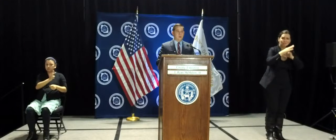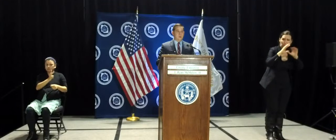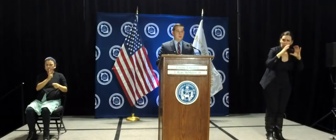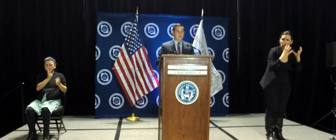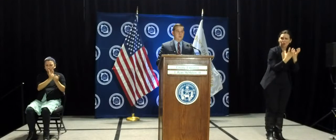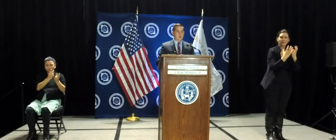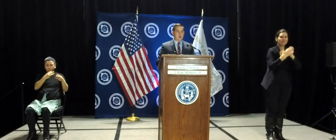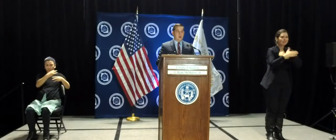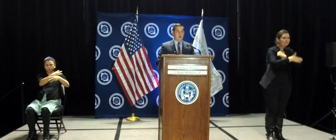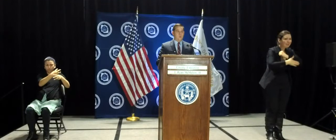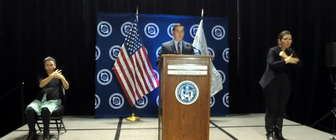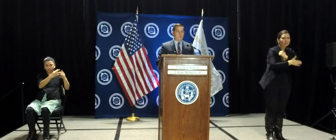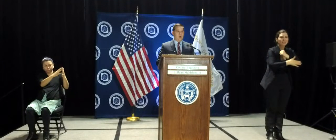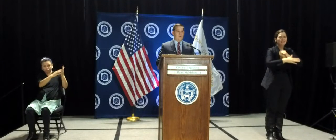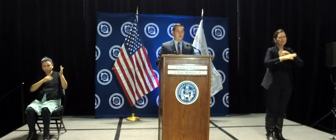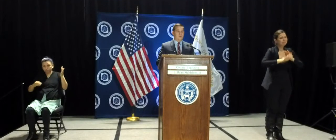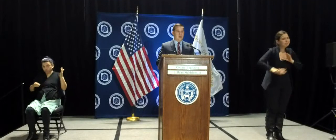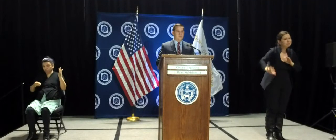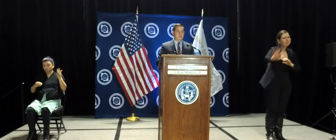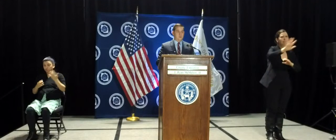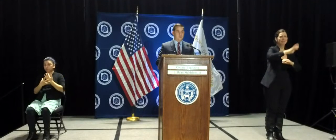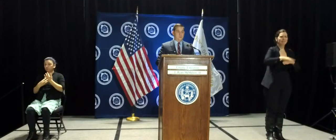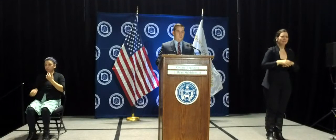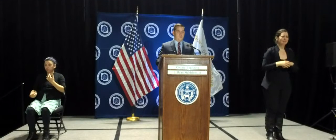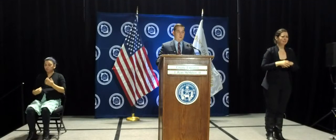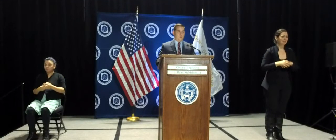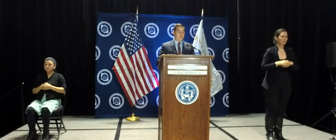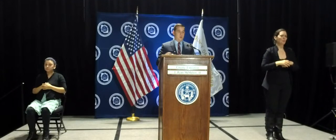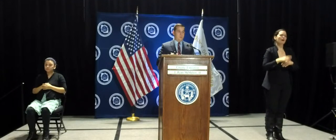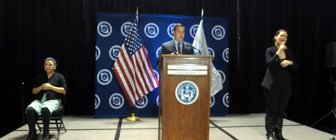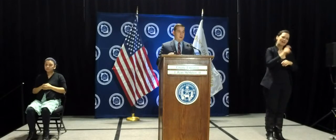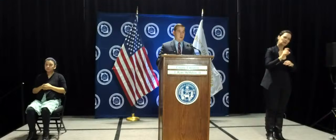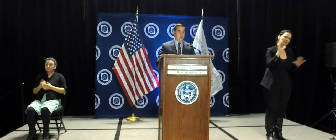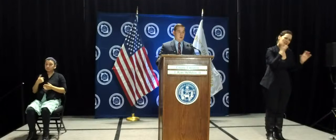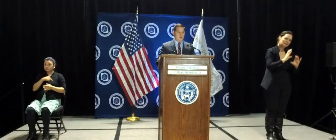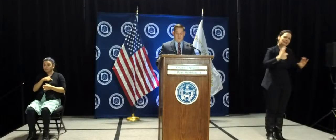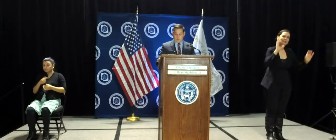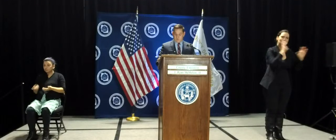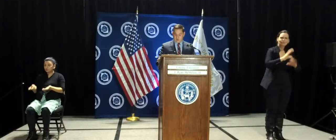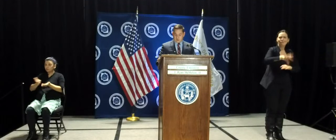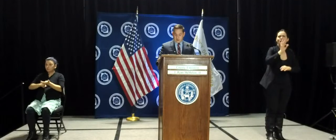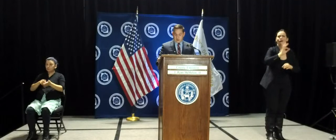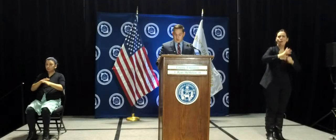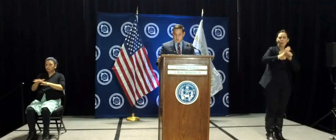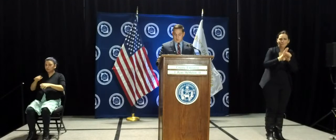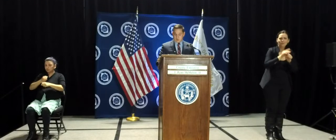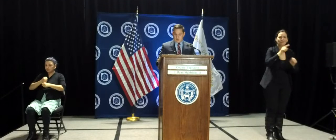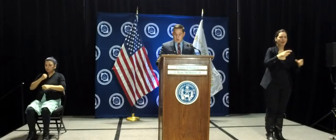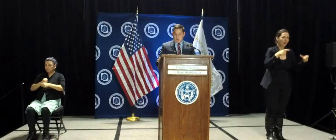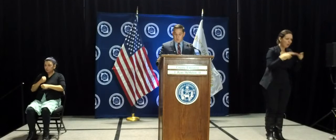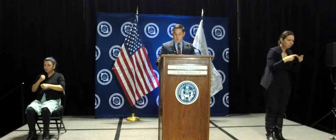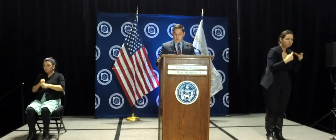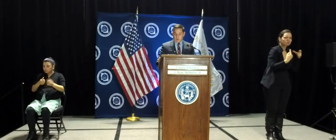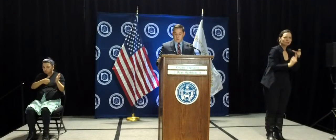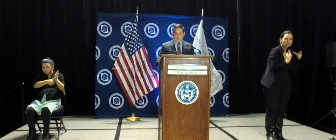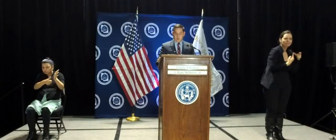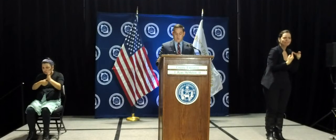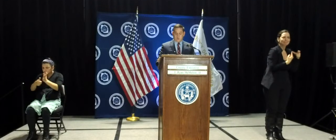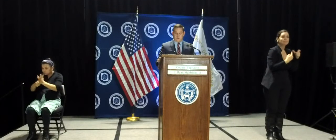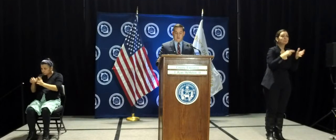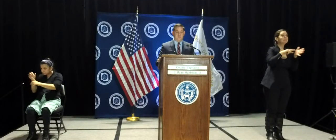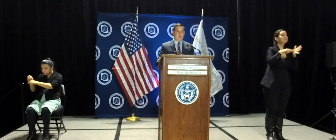reps, and we will be offering jobs to those who have been furloughed to come back and do investigations. We will